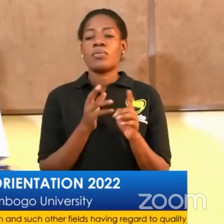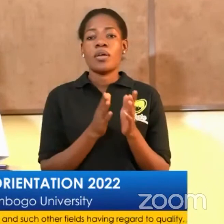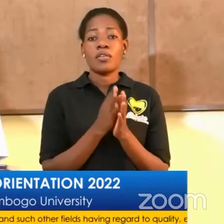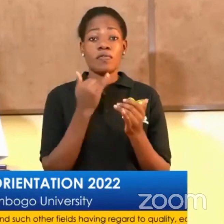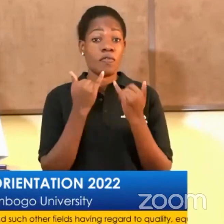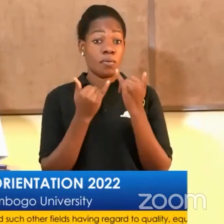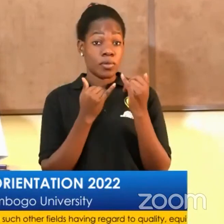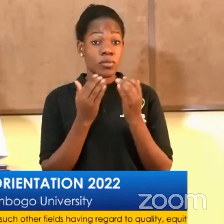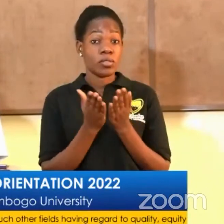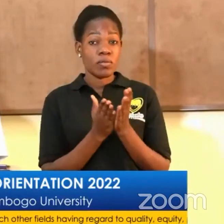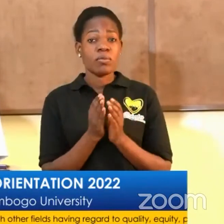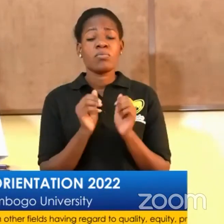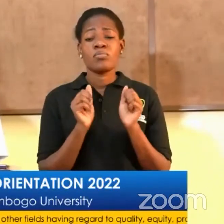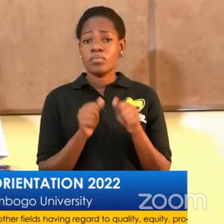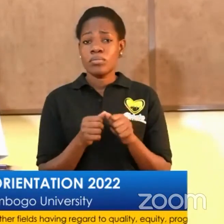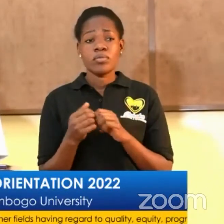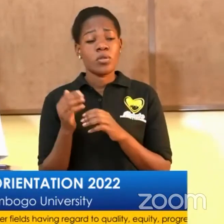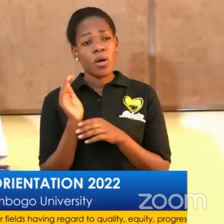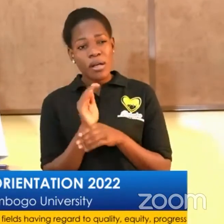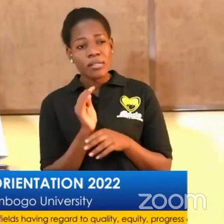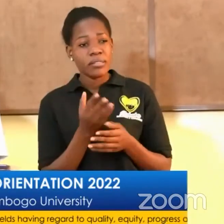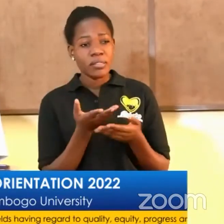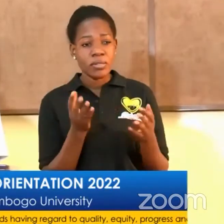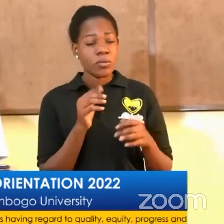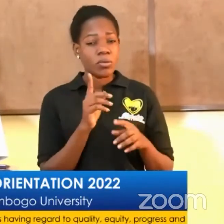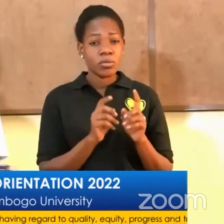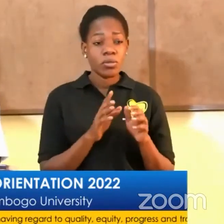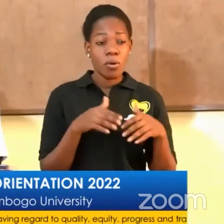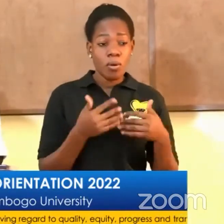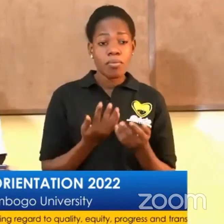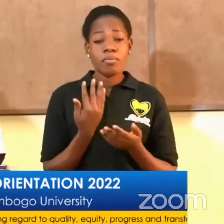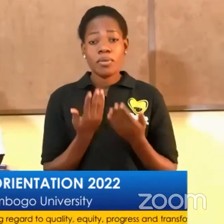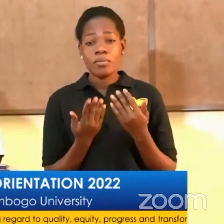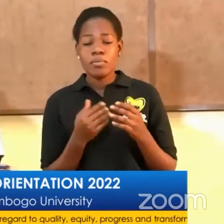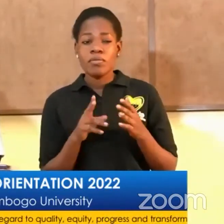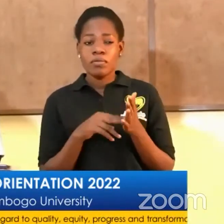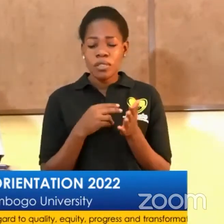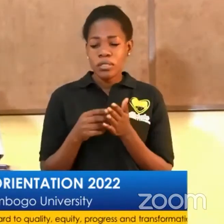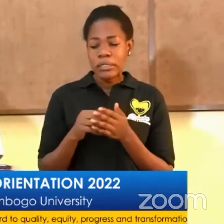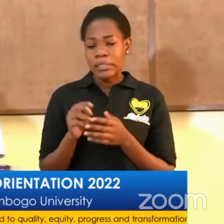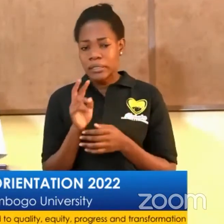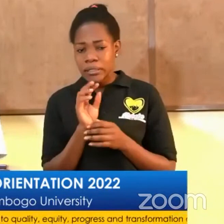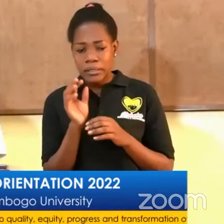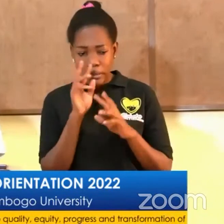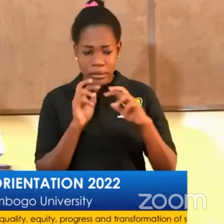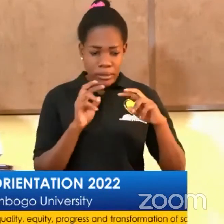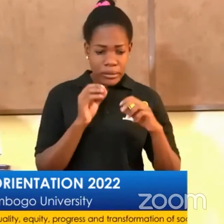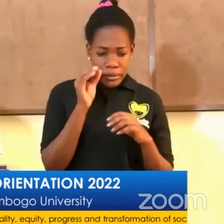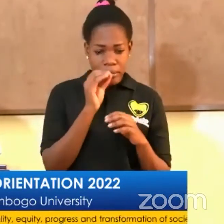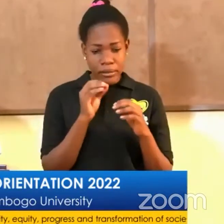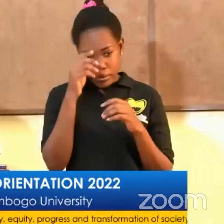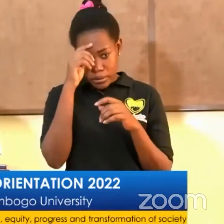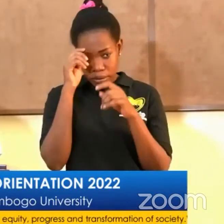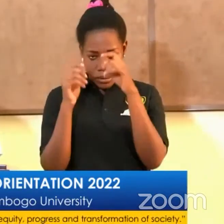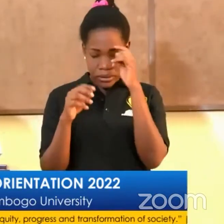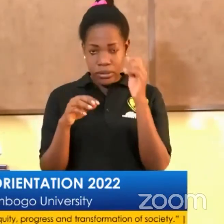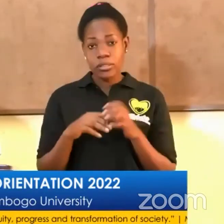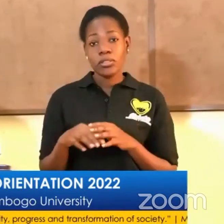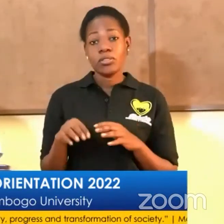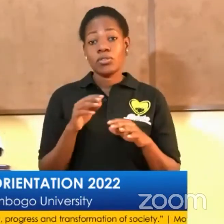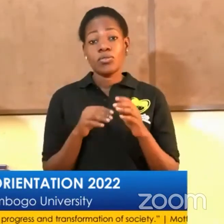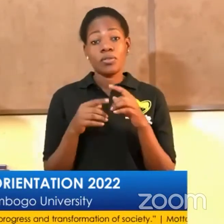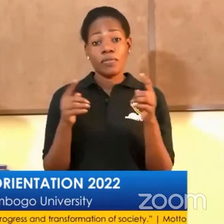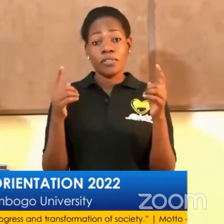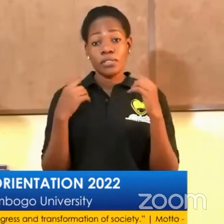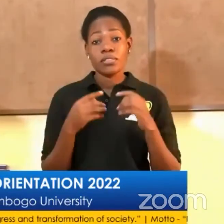any question about the library. Or you failed to find the office of the university bursar, we can still come in and say,